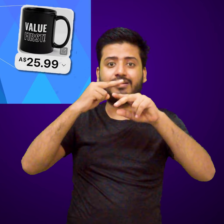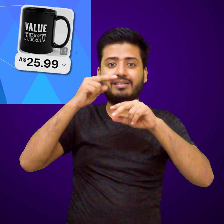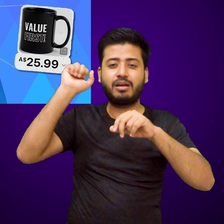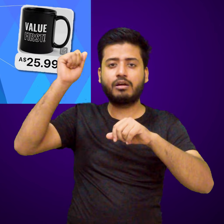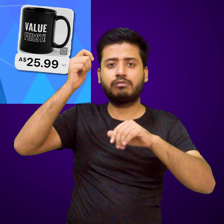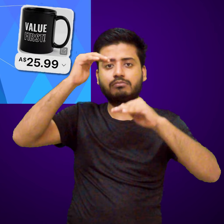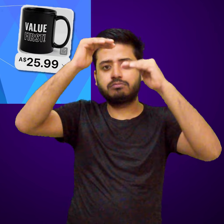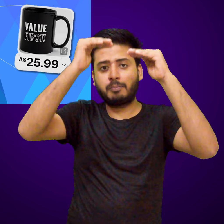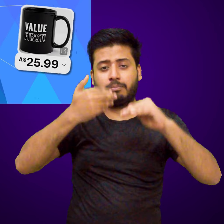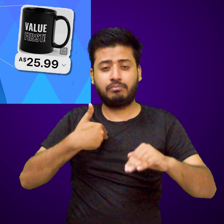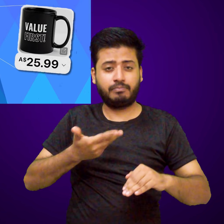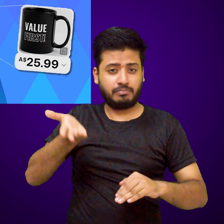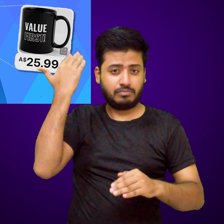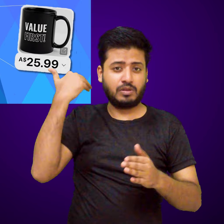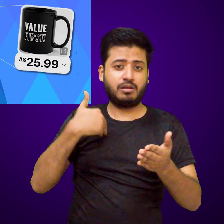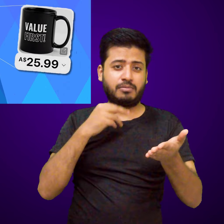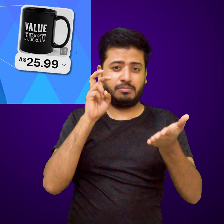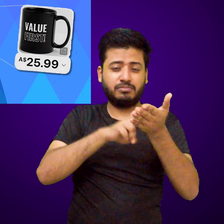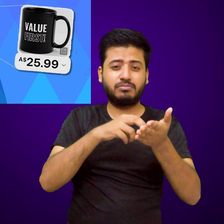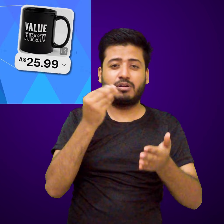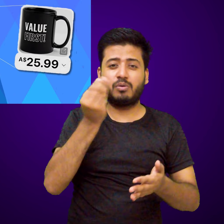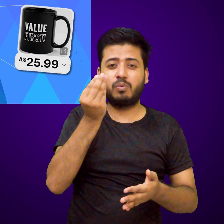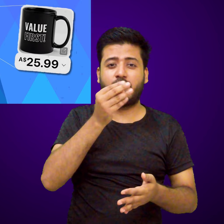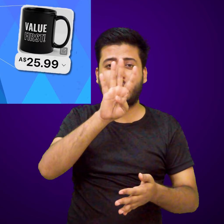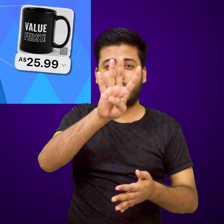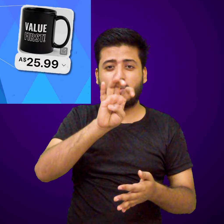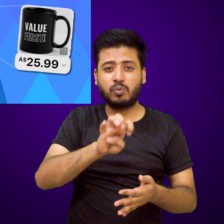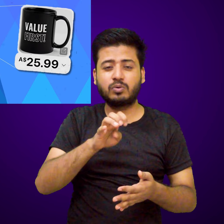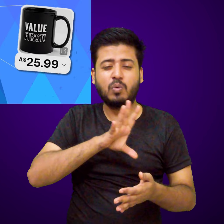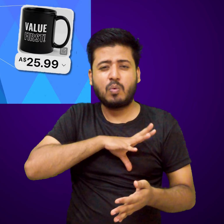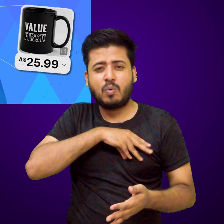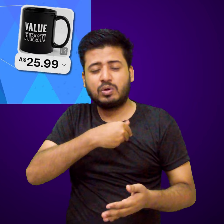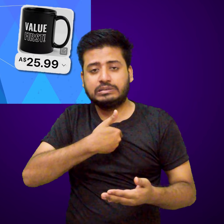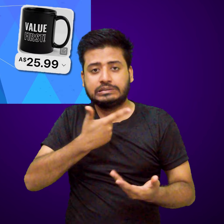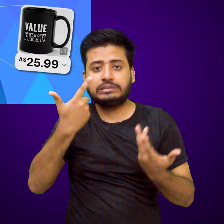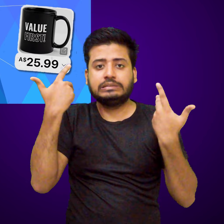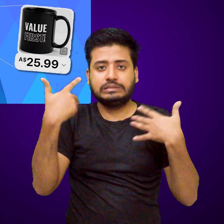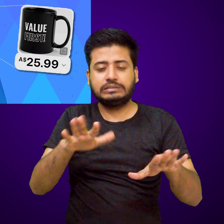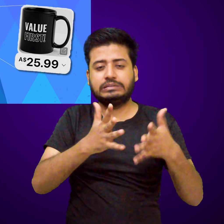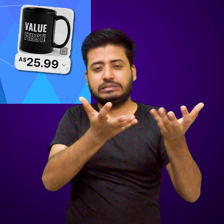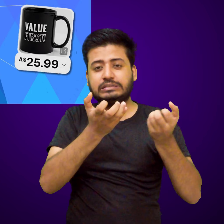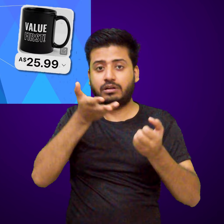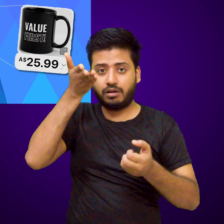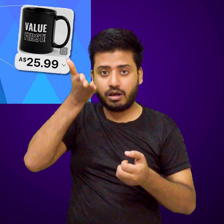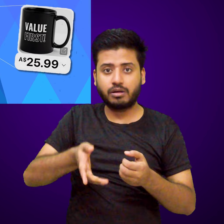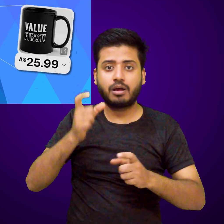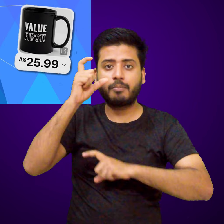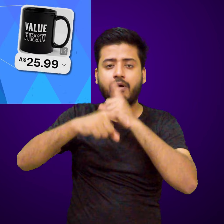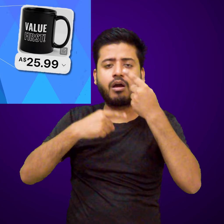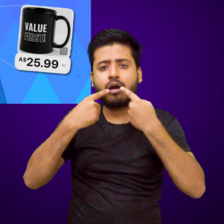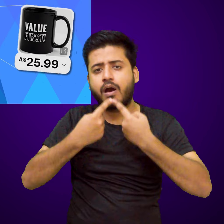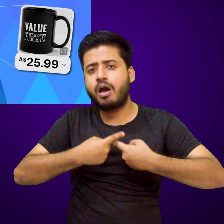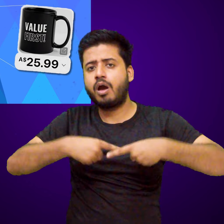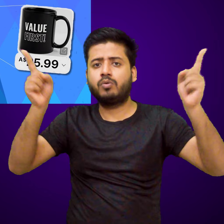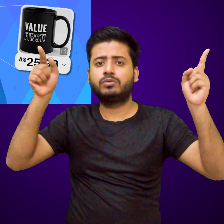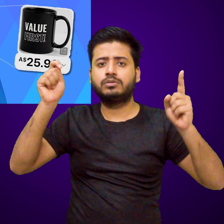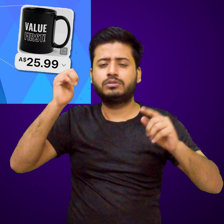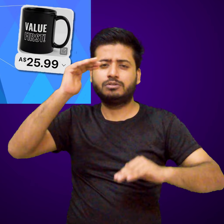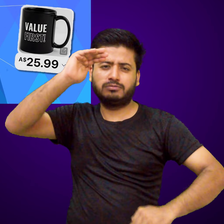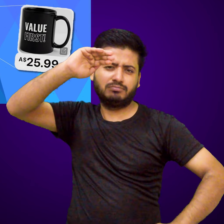glitches. If the cooker is not heating, verify compatible cookware. Induction cookers require ferromagnetic